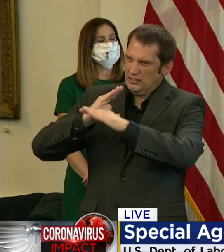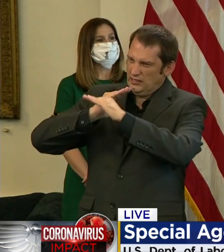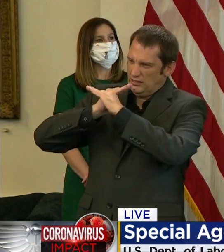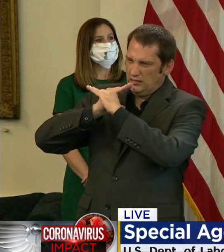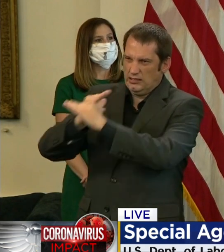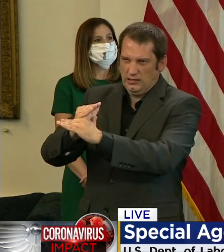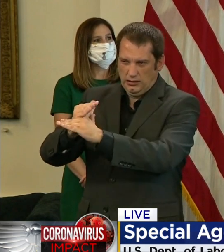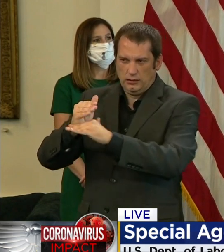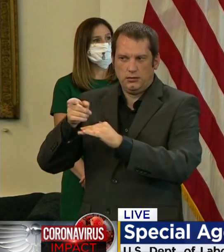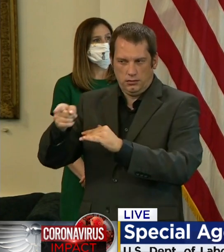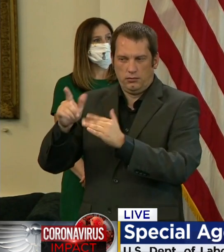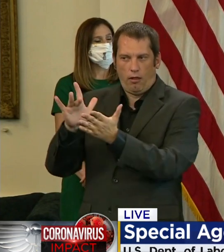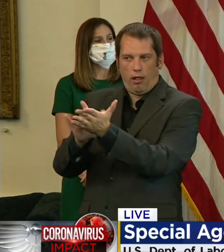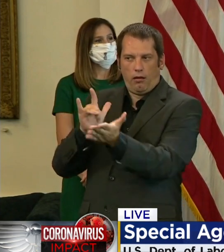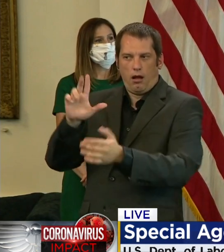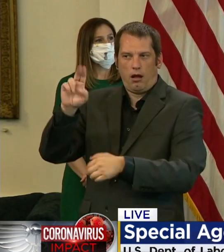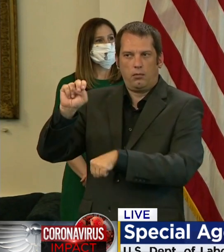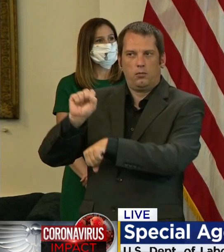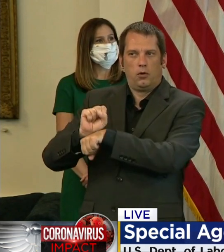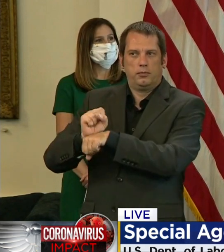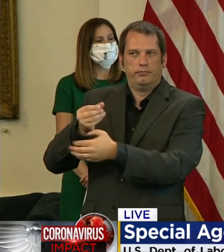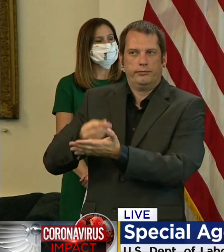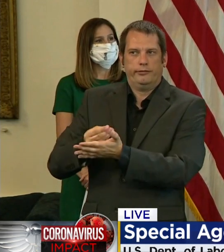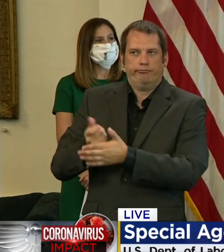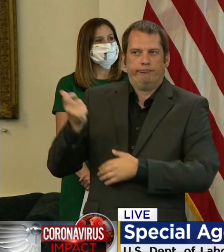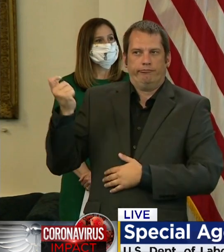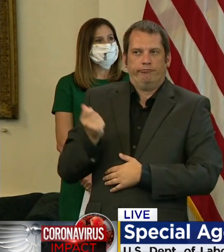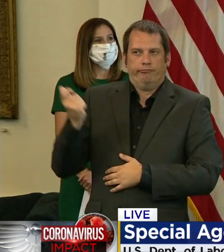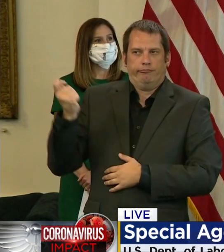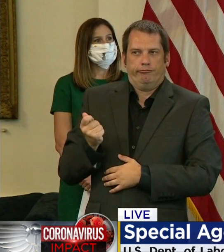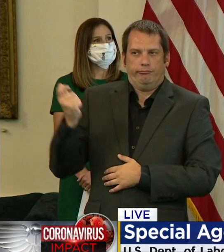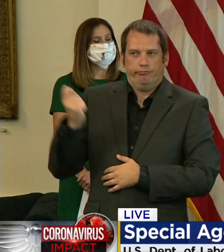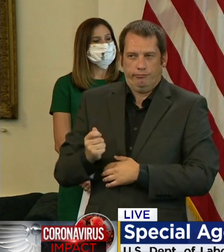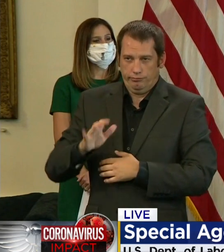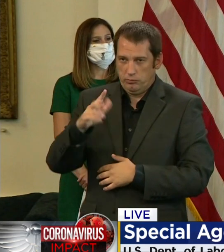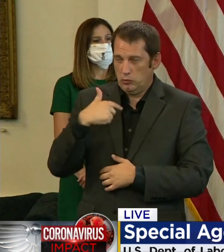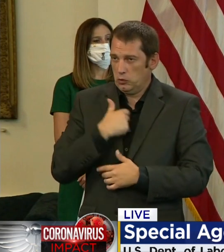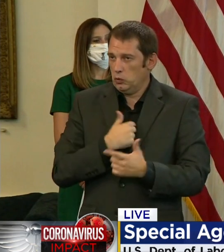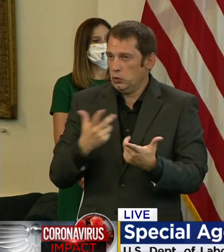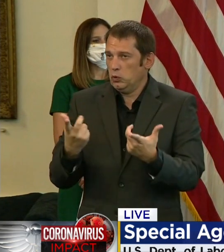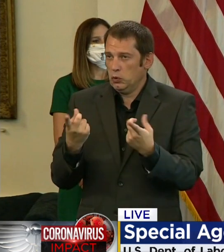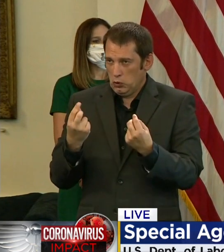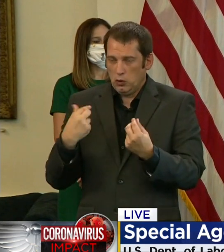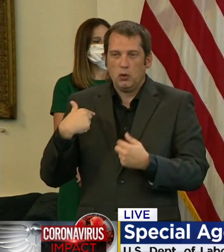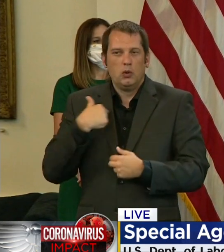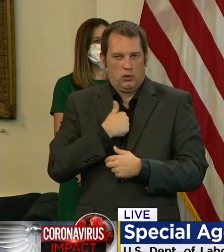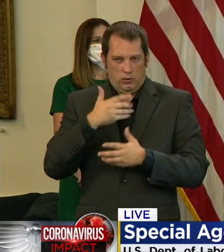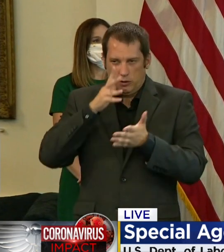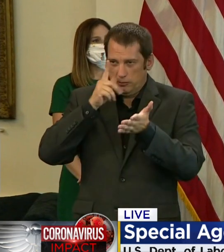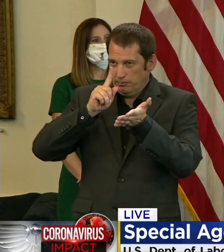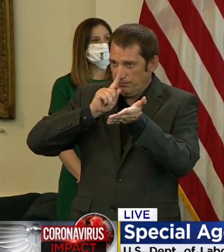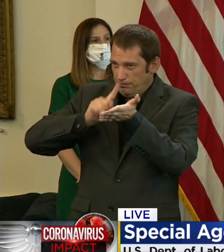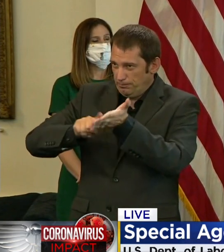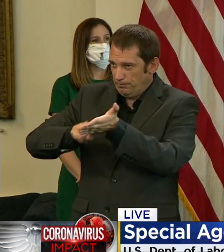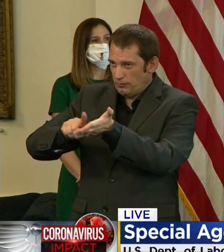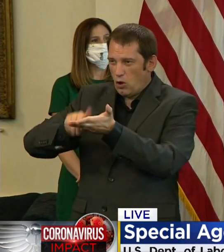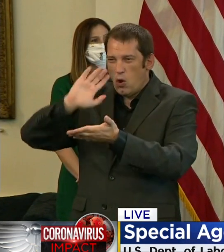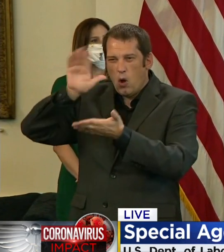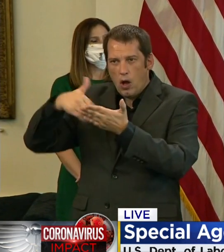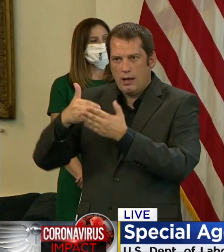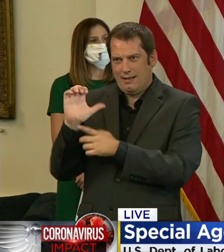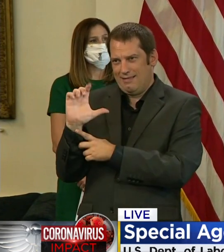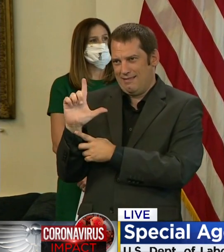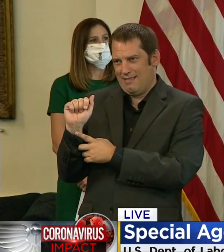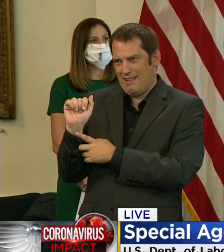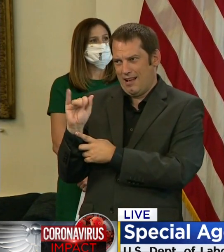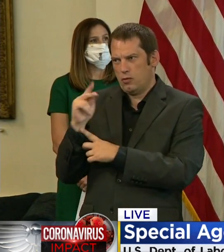that work has involved the collection and analysis of unemployment claims data in order to identify fraud indicators and move proactively